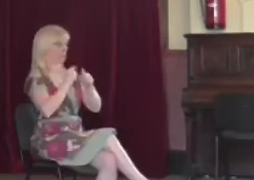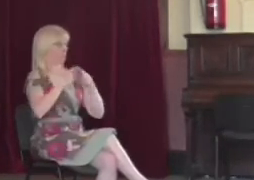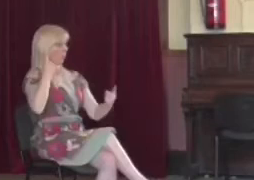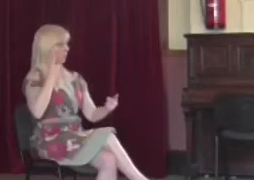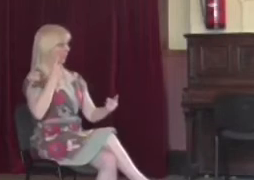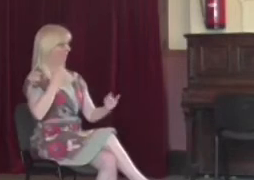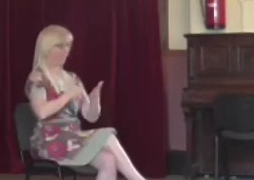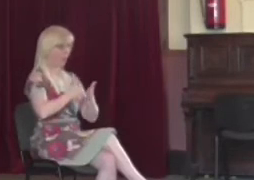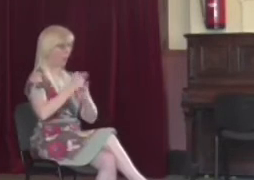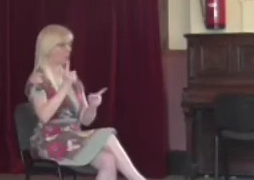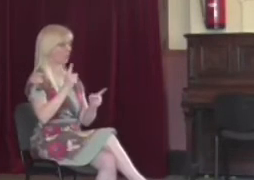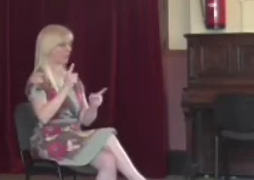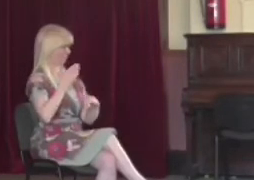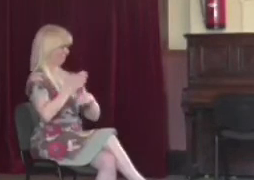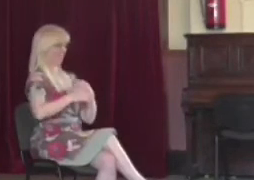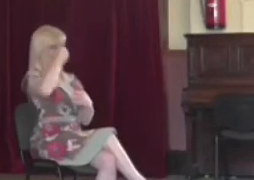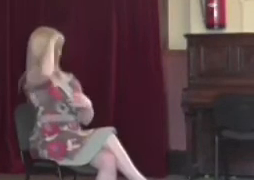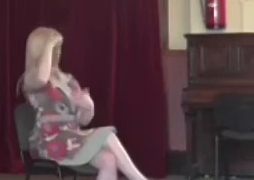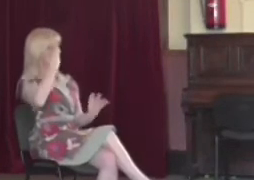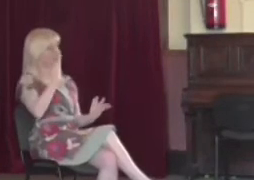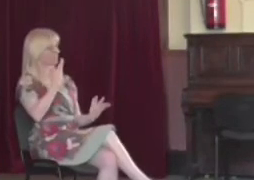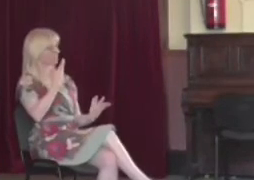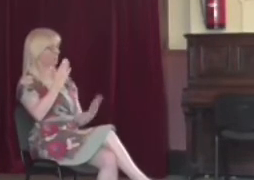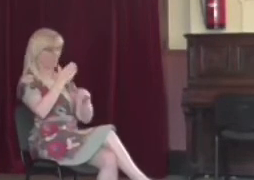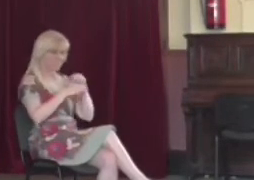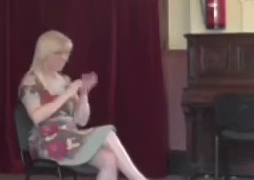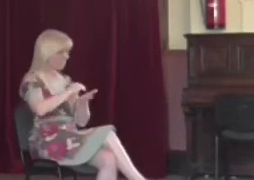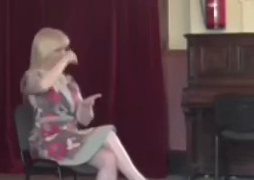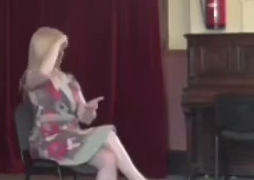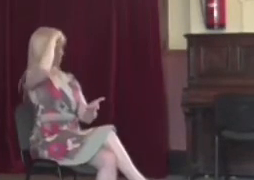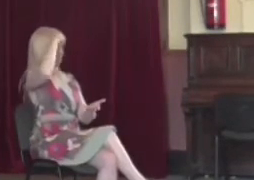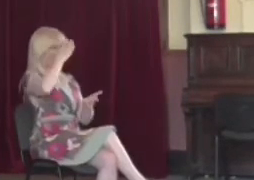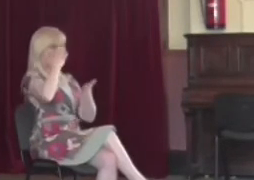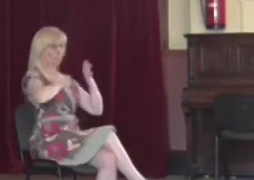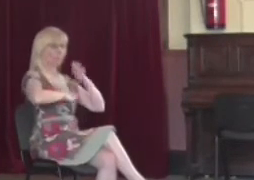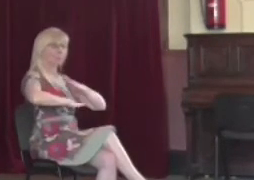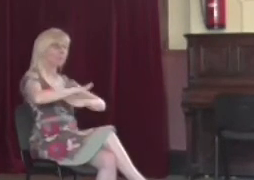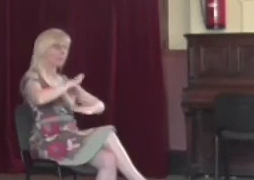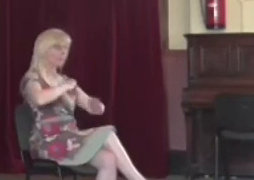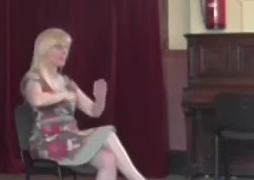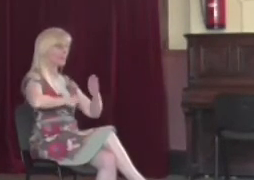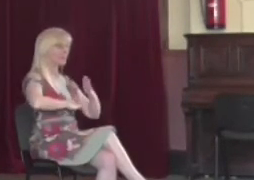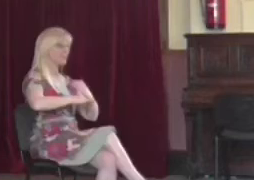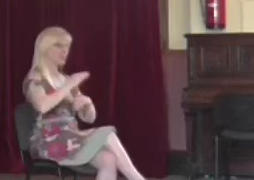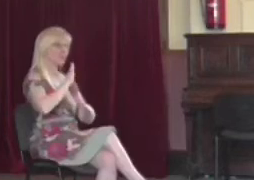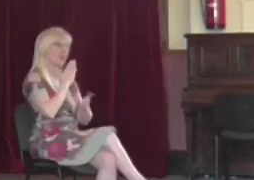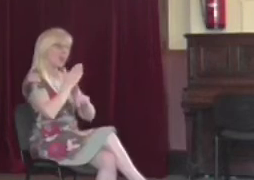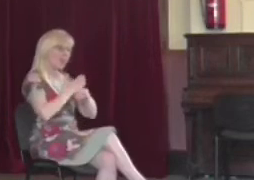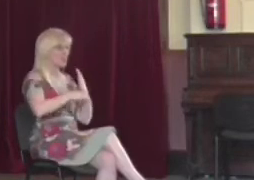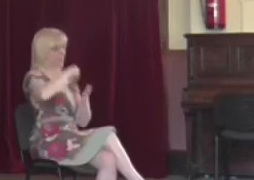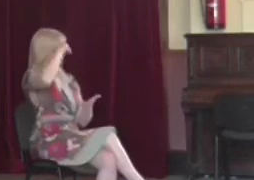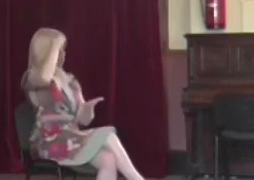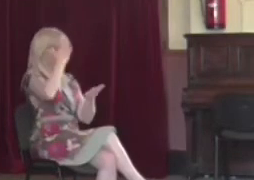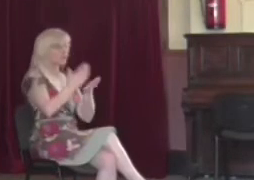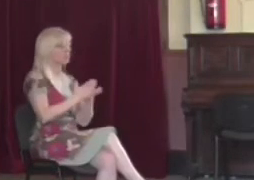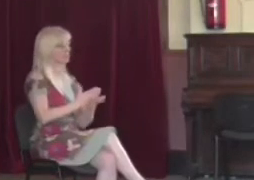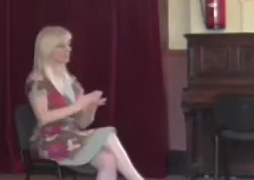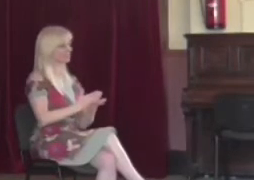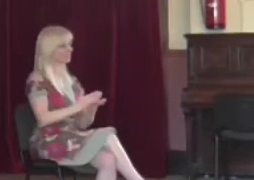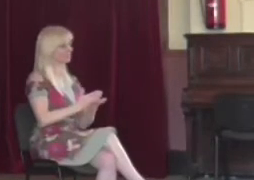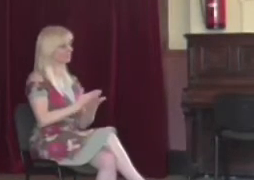purpose for one person that I don't realise that it's bigger than this church, it's bigger than my work, it's bigger than whatever it is, then it's worthwhile.